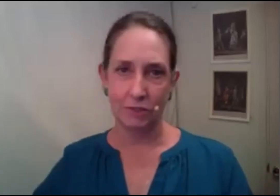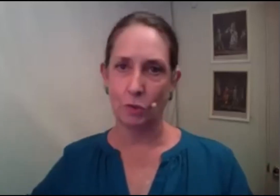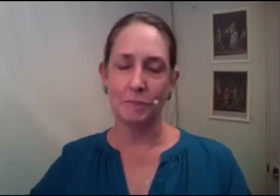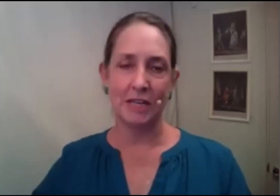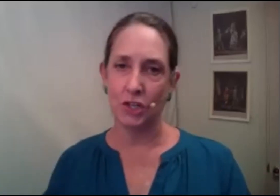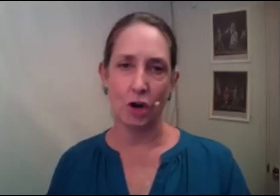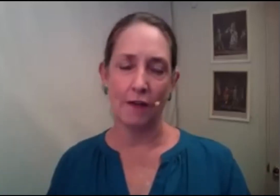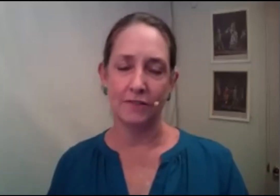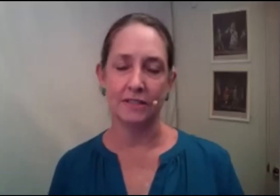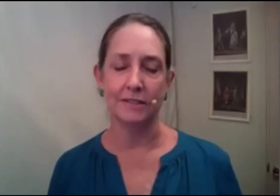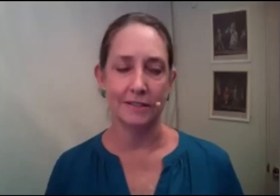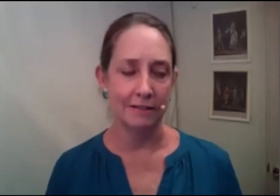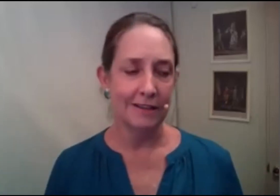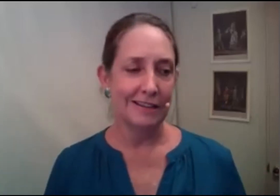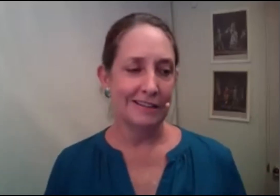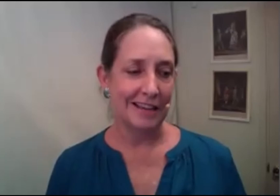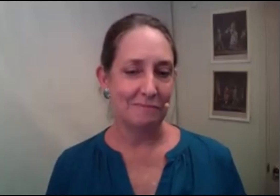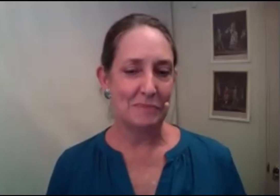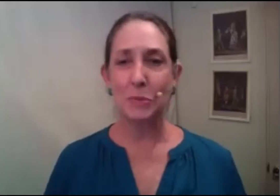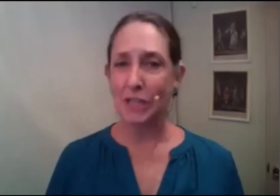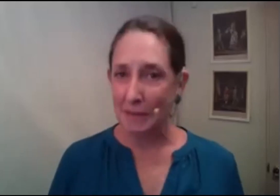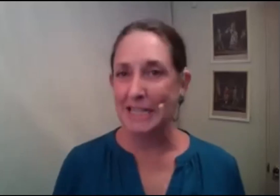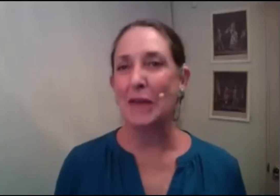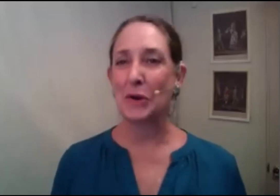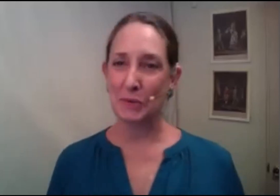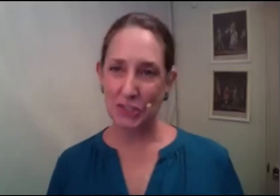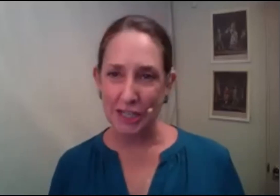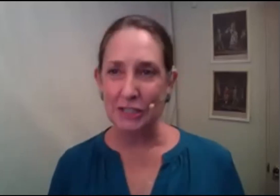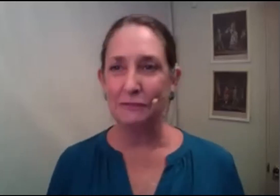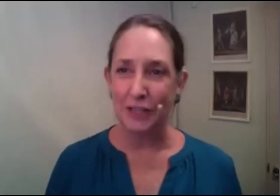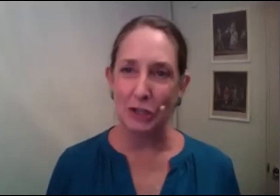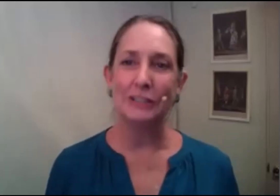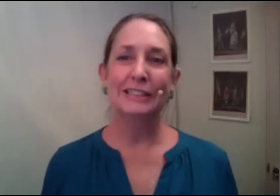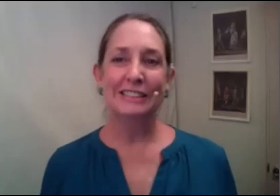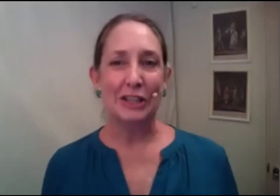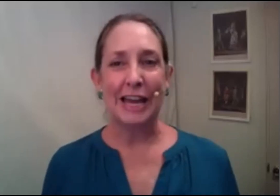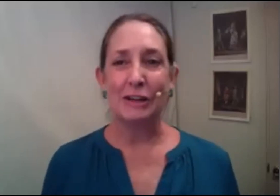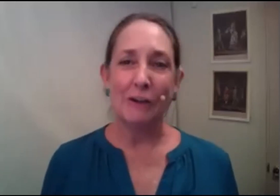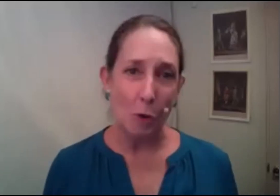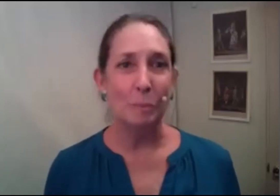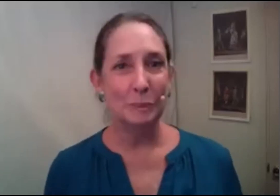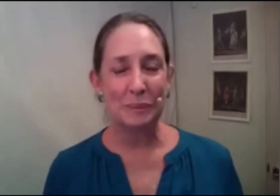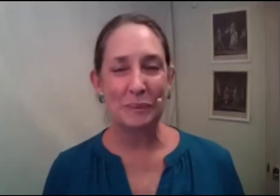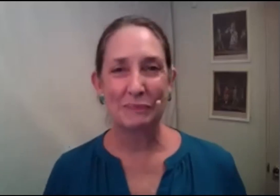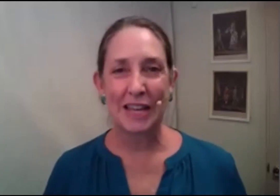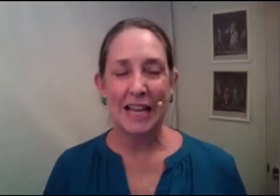and two of them in each of their offices. And things were coming together. It was starting to feel like